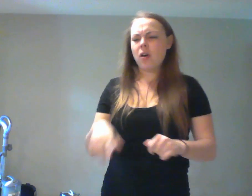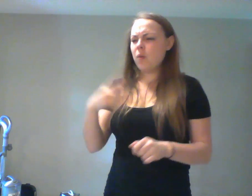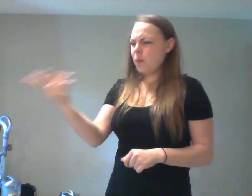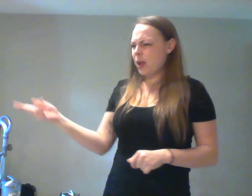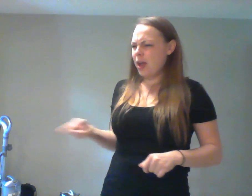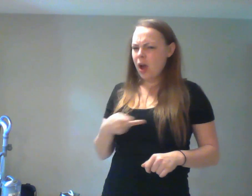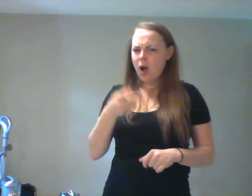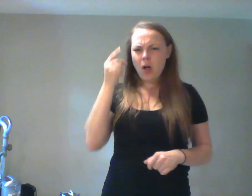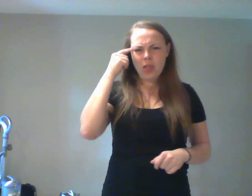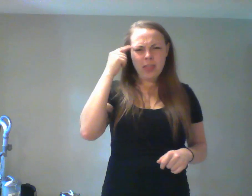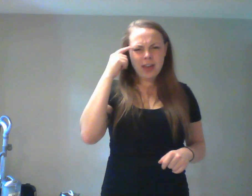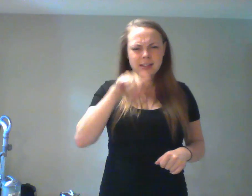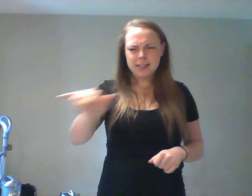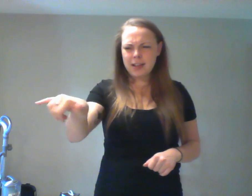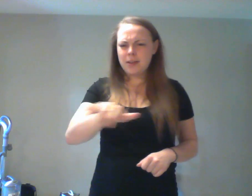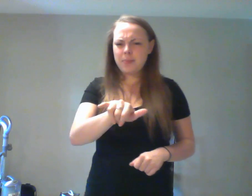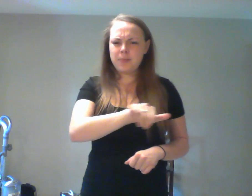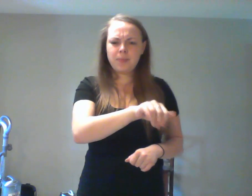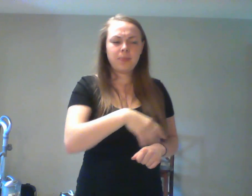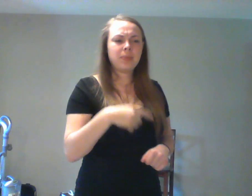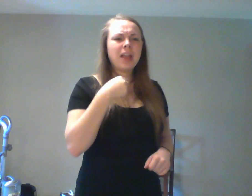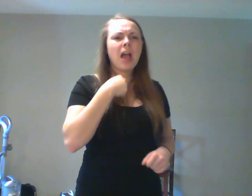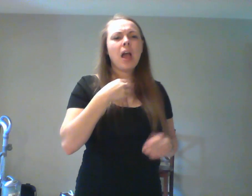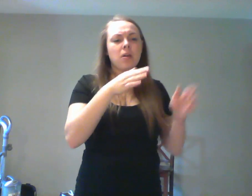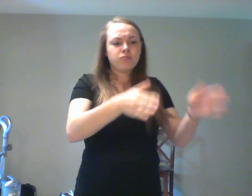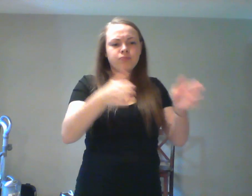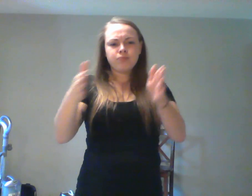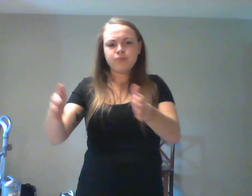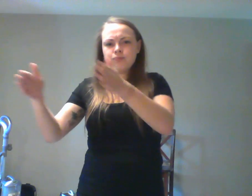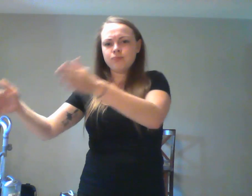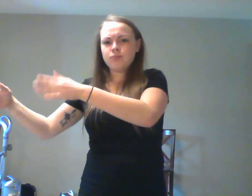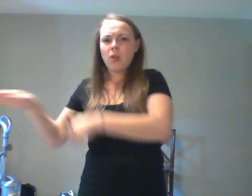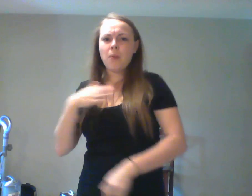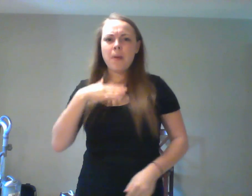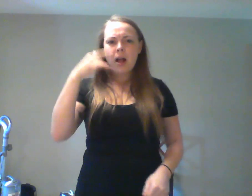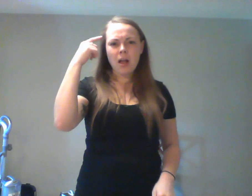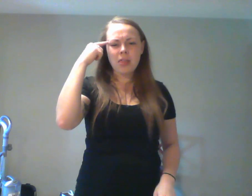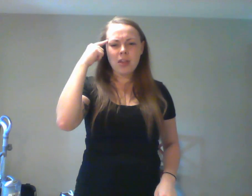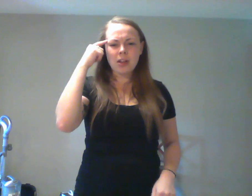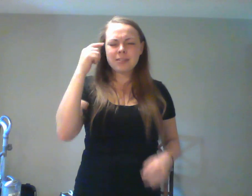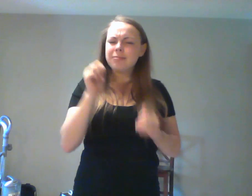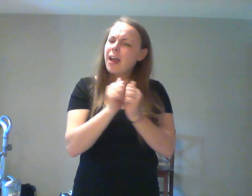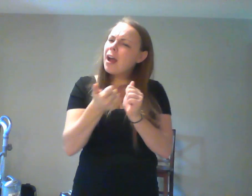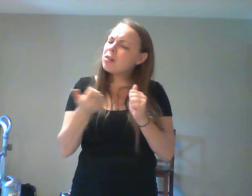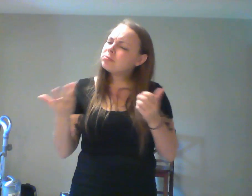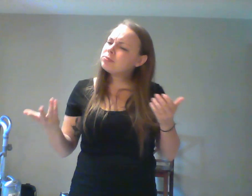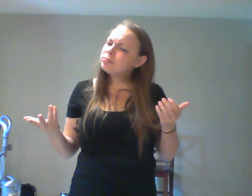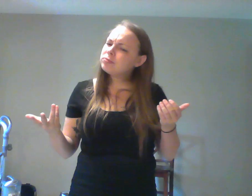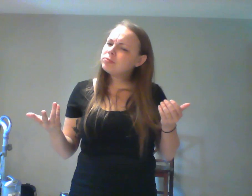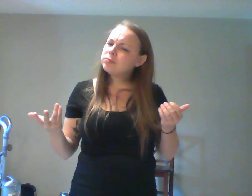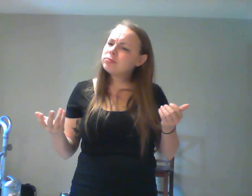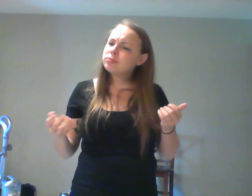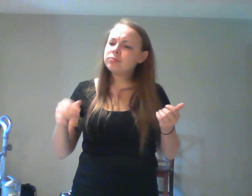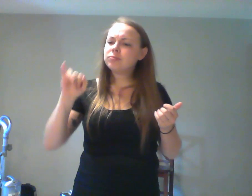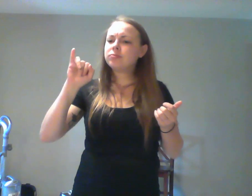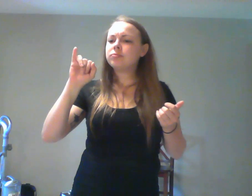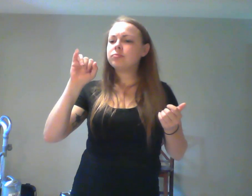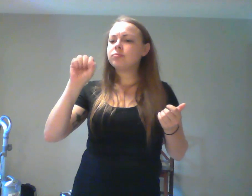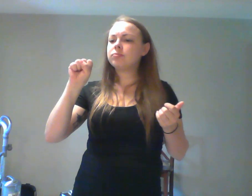to organize my thoughts, what's a good way to organize my thoughts when I'm talking about main idea? Isabella?